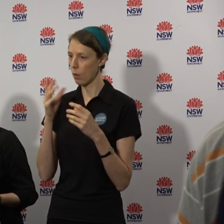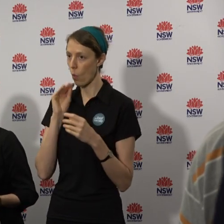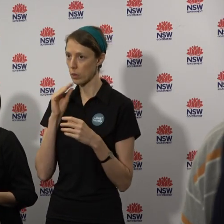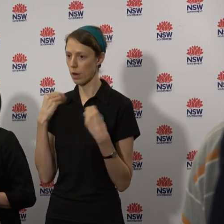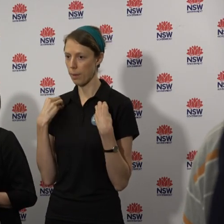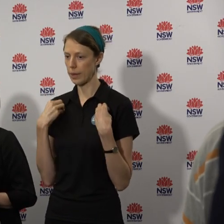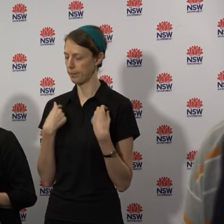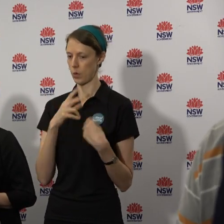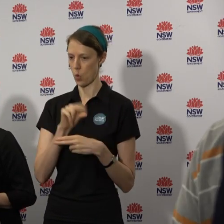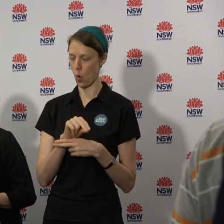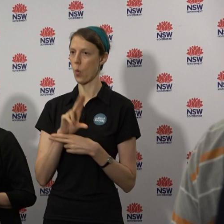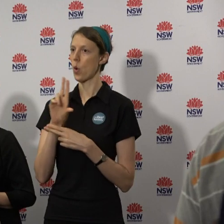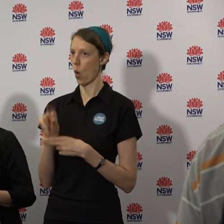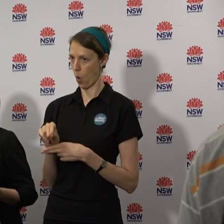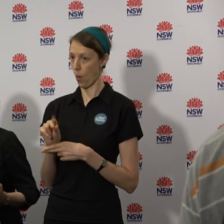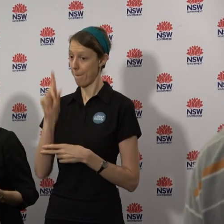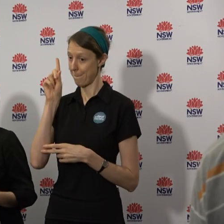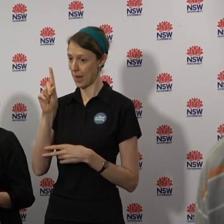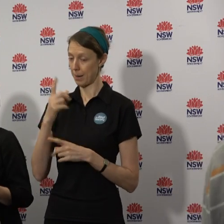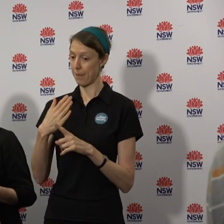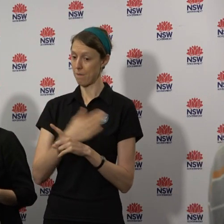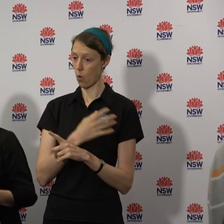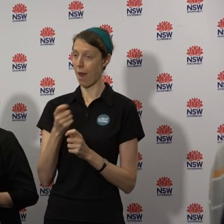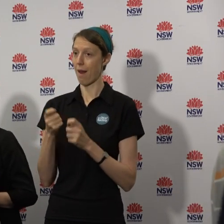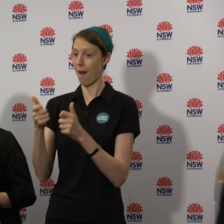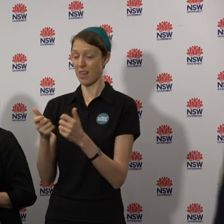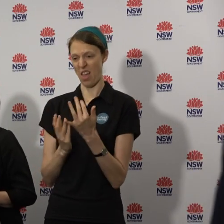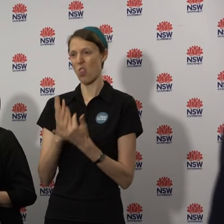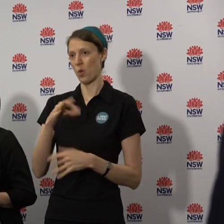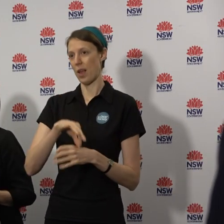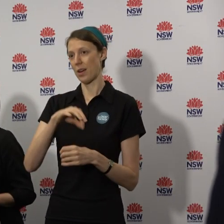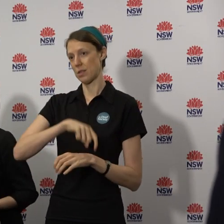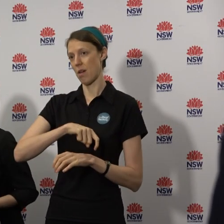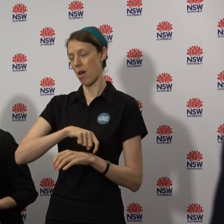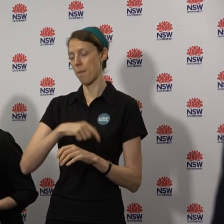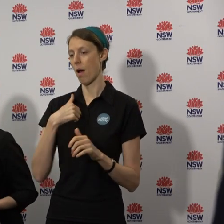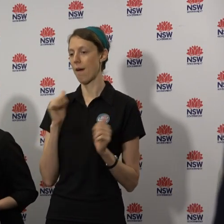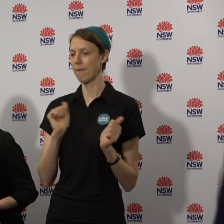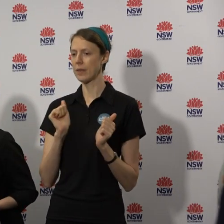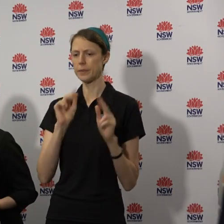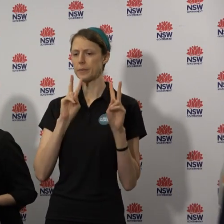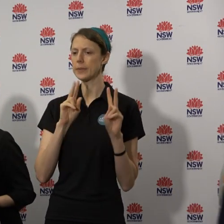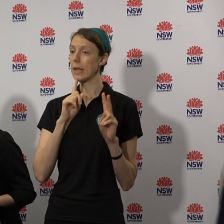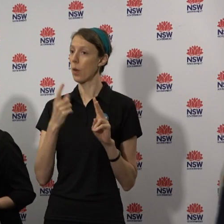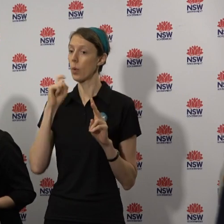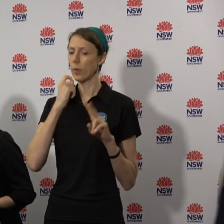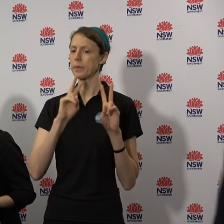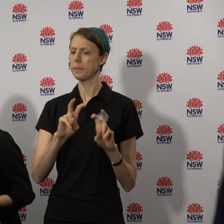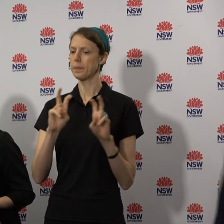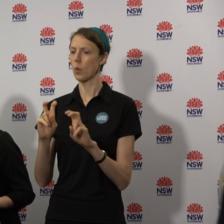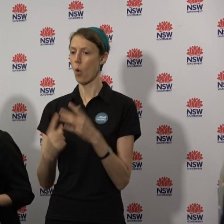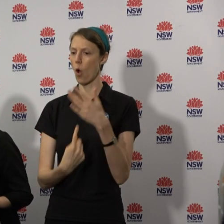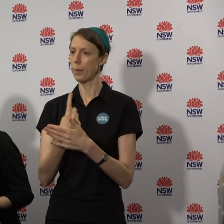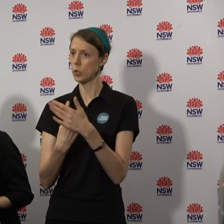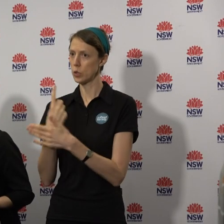I've also said on numerous occasions, both before and after and during the election time, that we will always look at opportunities that are going to improve the